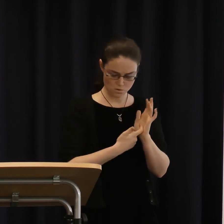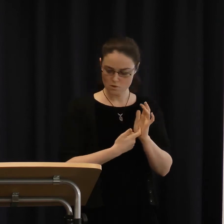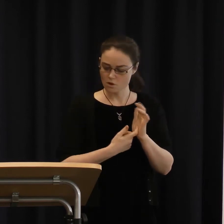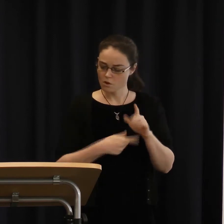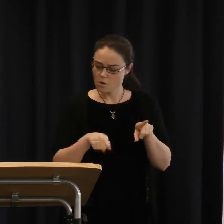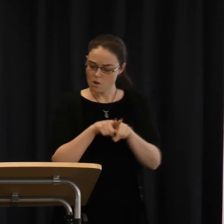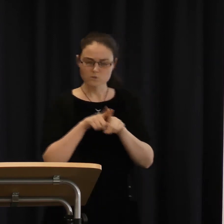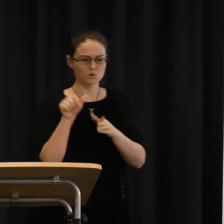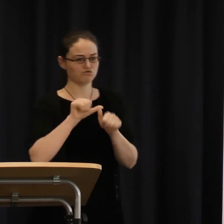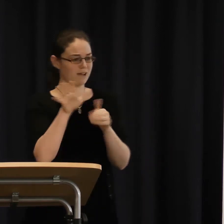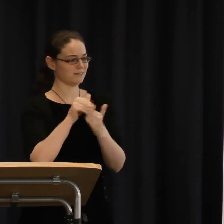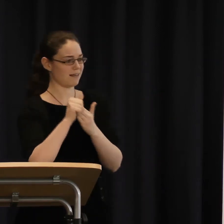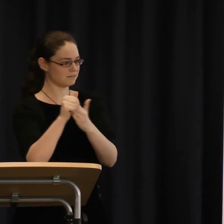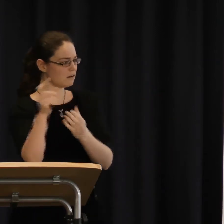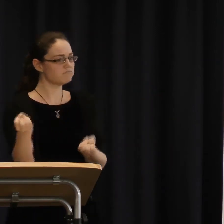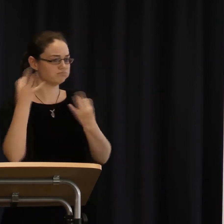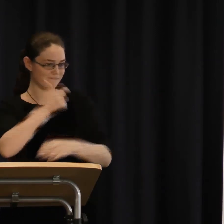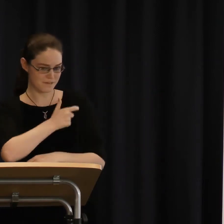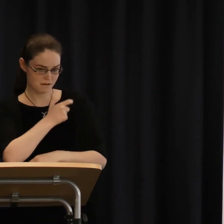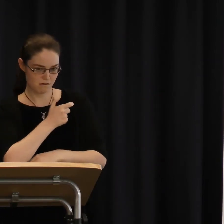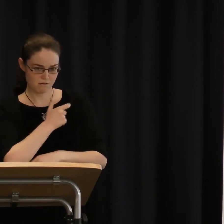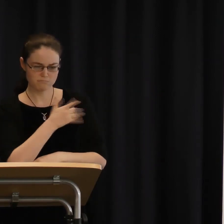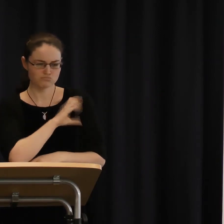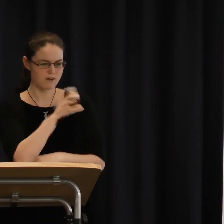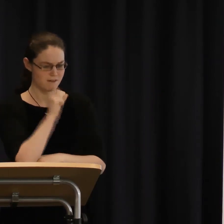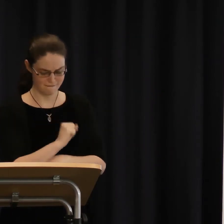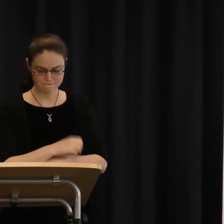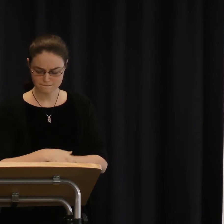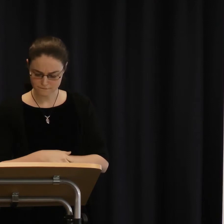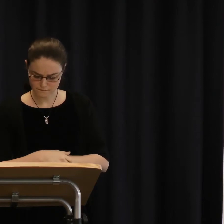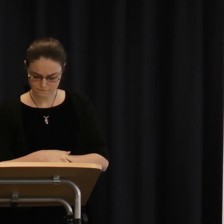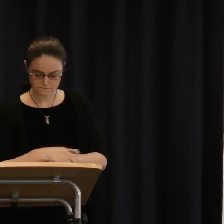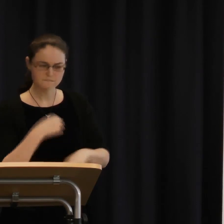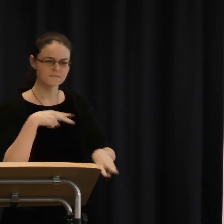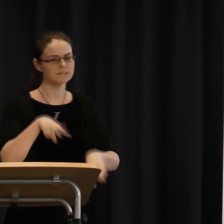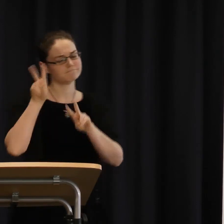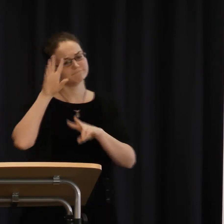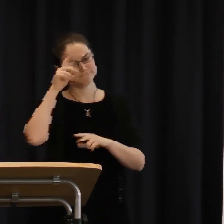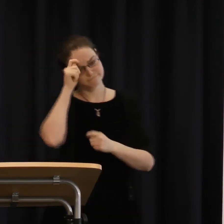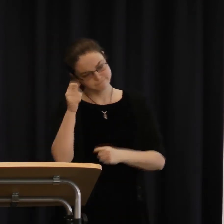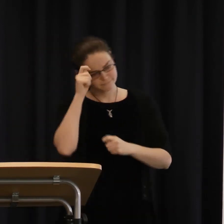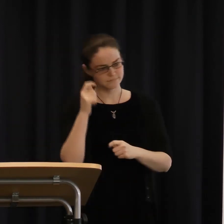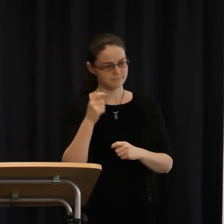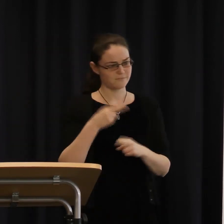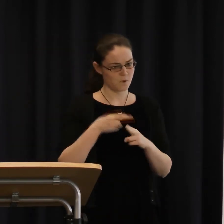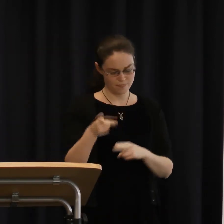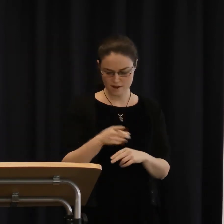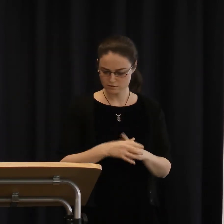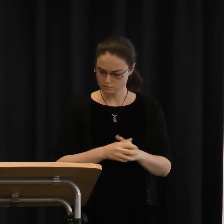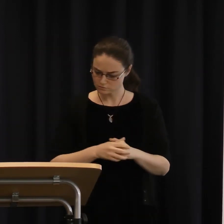a mentor session, and he was a great leader. He was a brave man and a great role model for